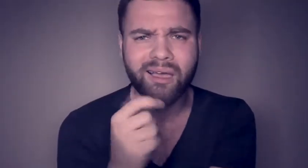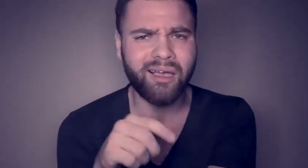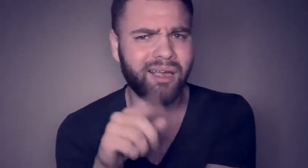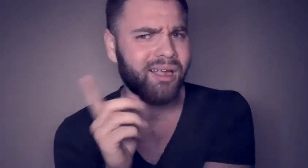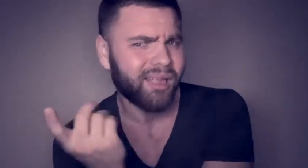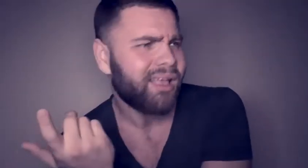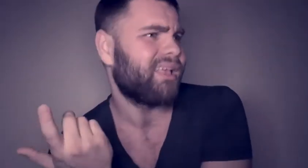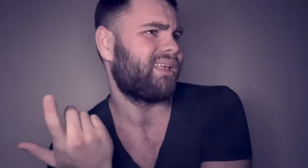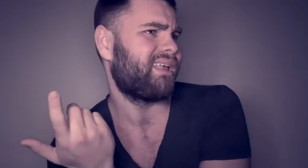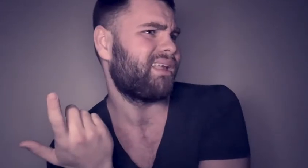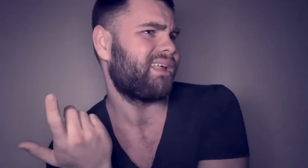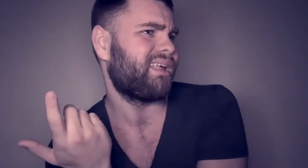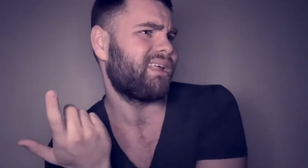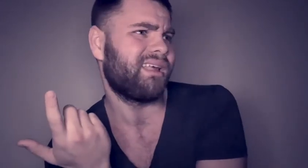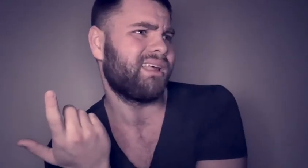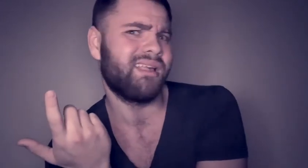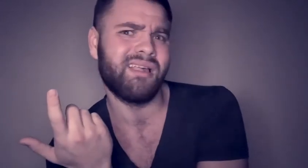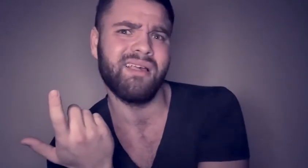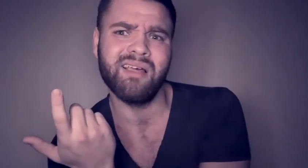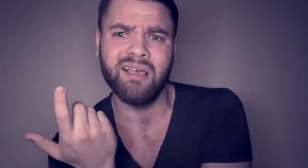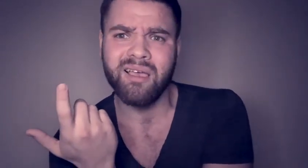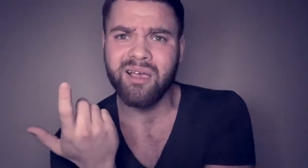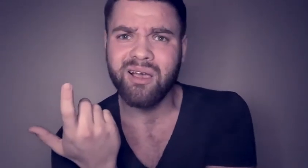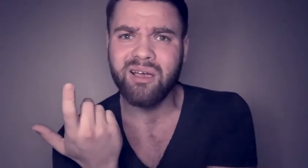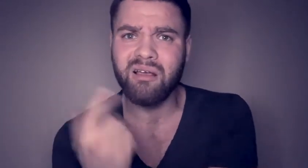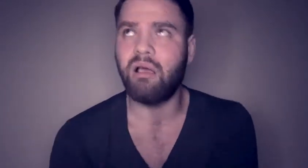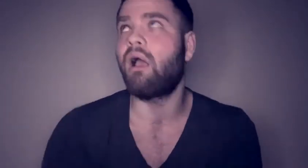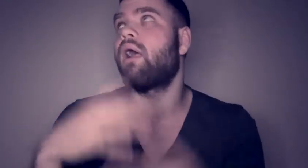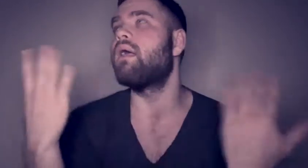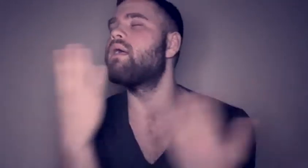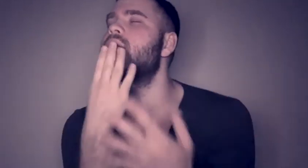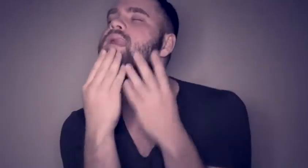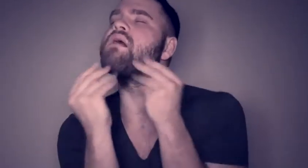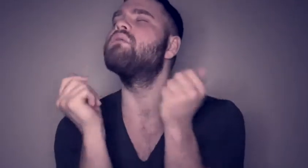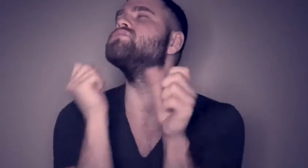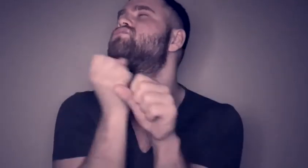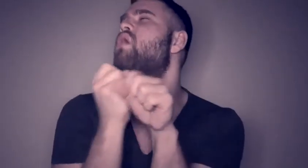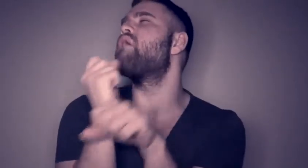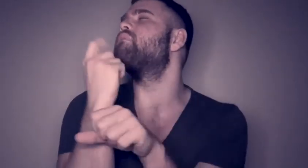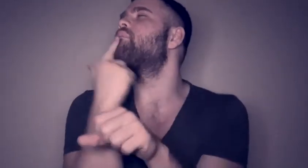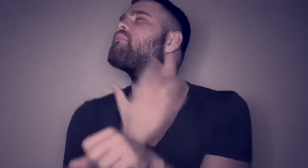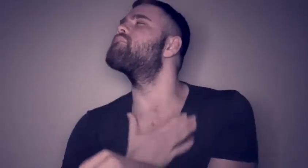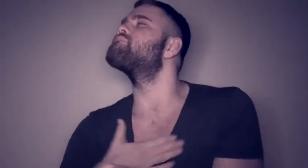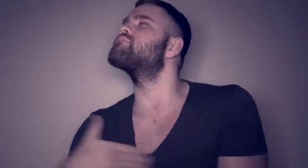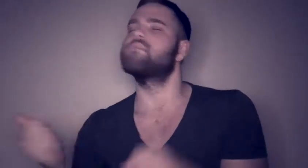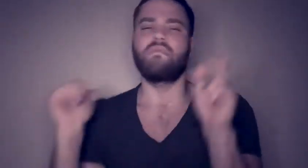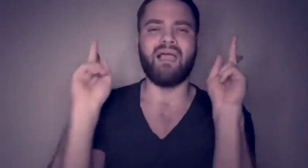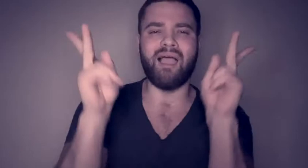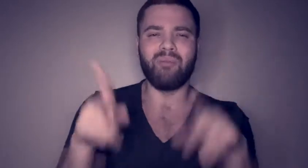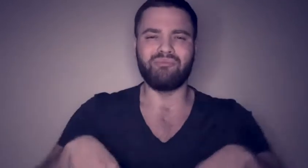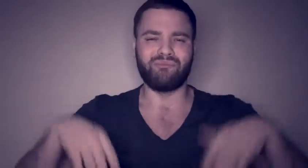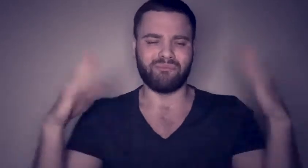come and say them to my face. Stick like toffee, sip like coffee, wake up, change your mind